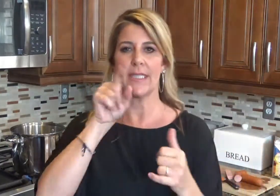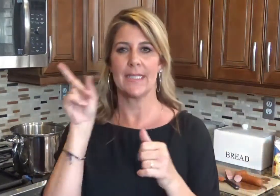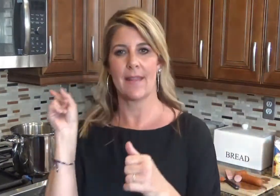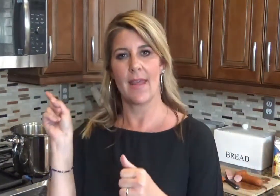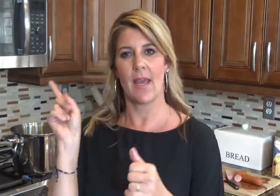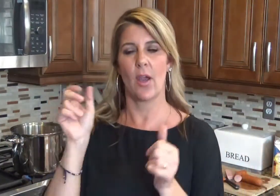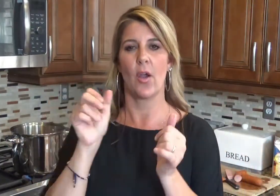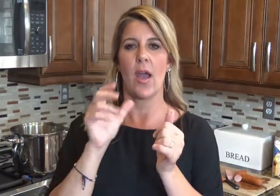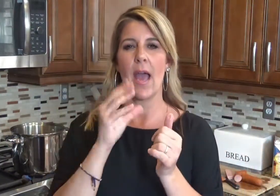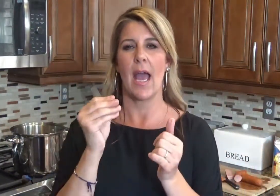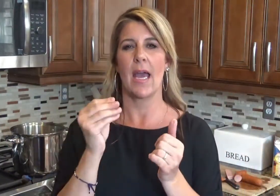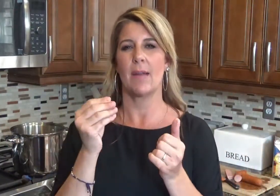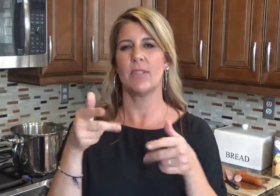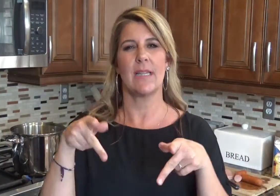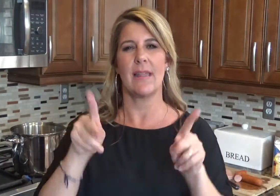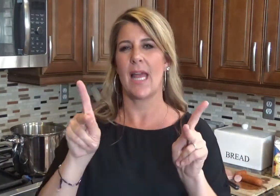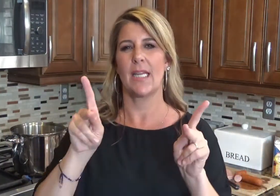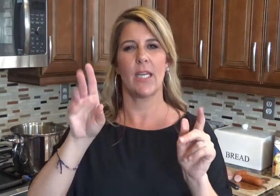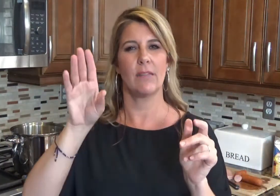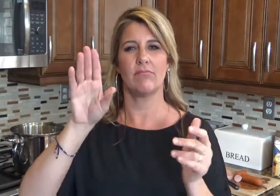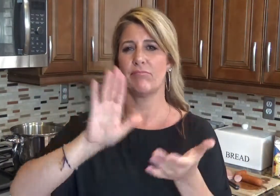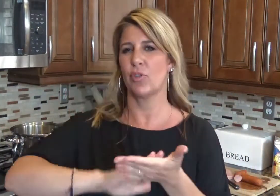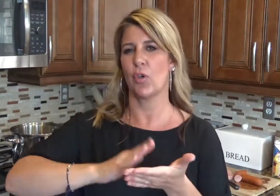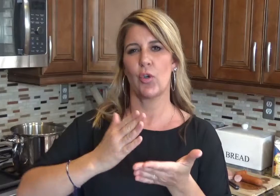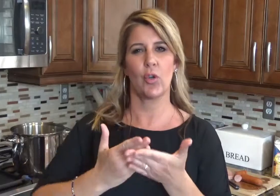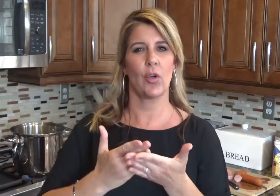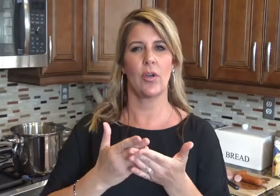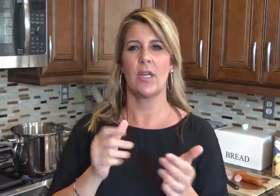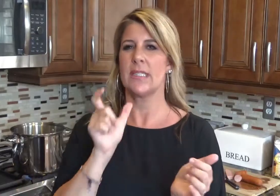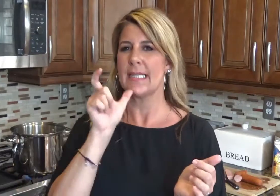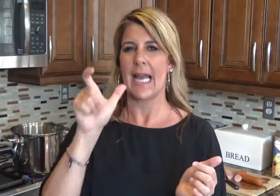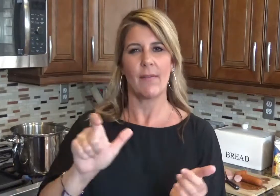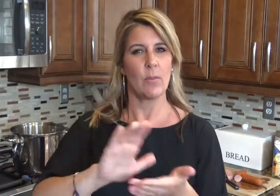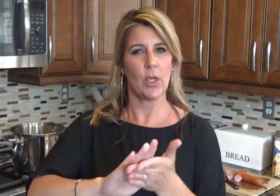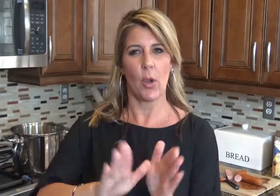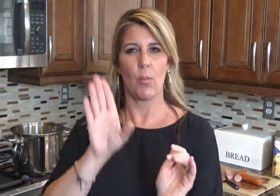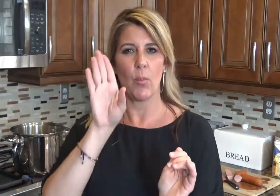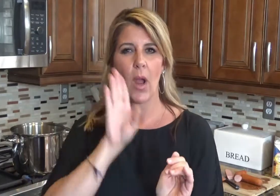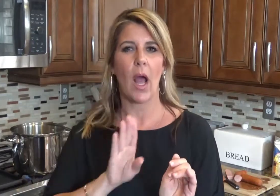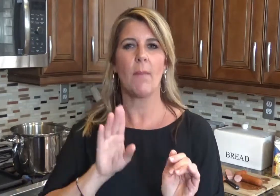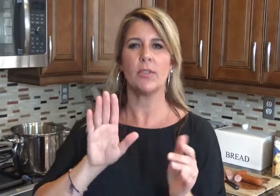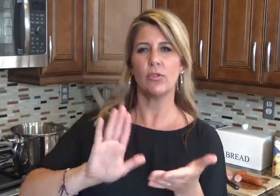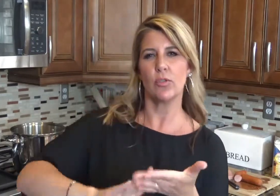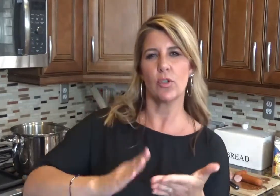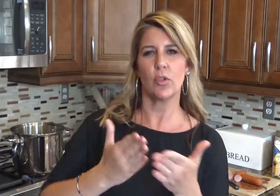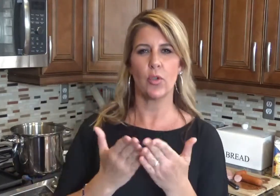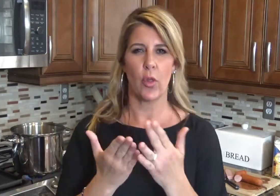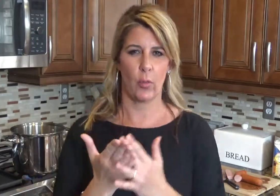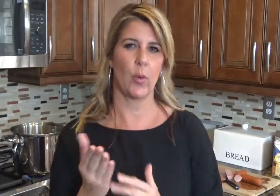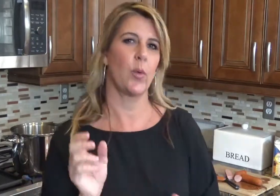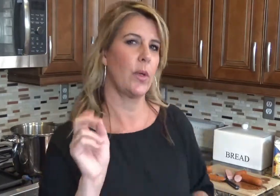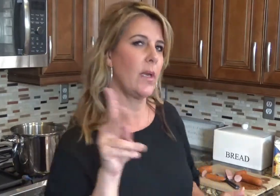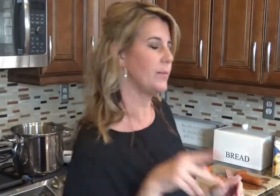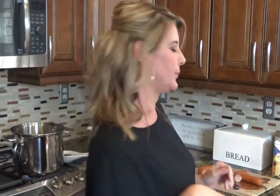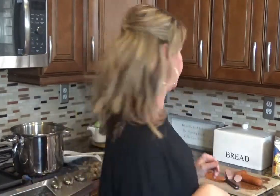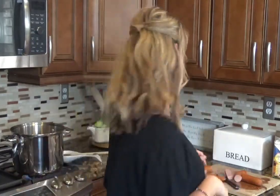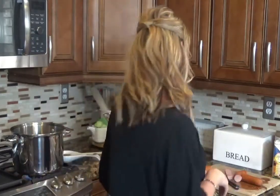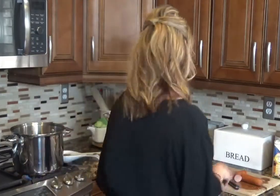Right now, I'm just cooking my chicken in the pot and just let it cook a bit. It doesn't have to be brown or anything. I'm just cooking it a bit